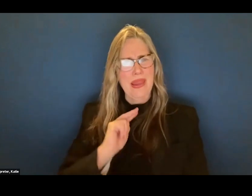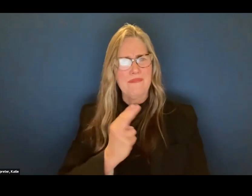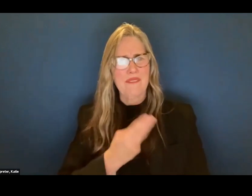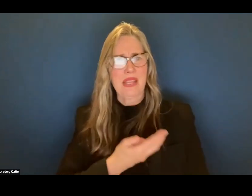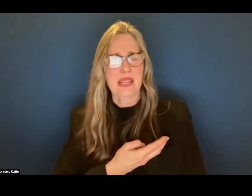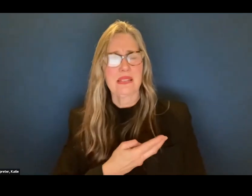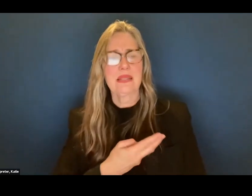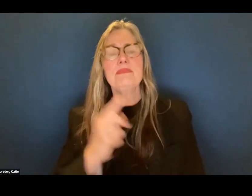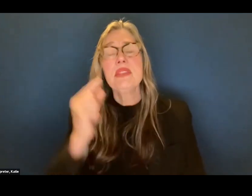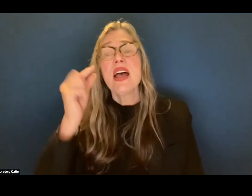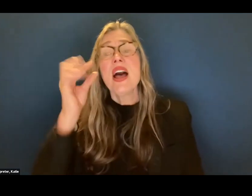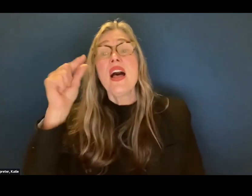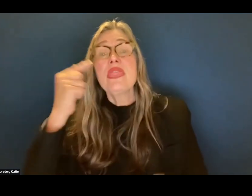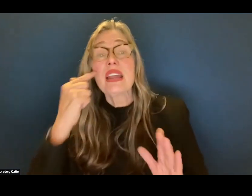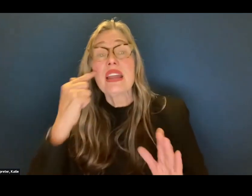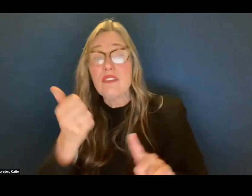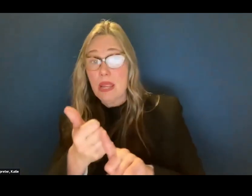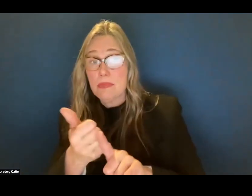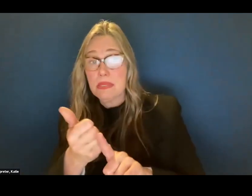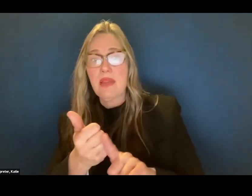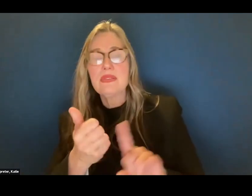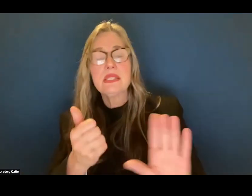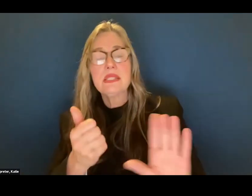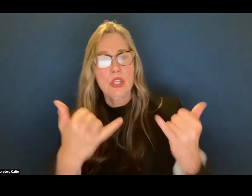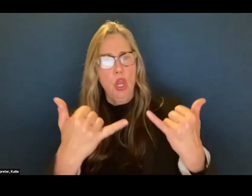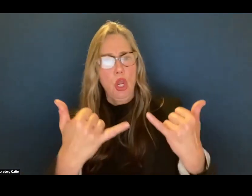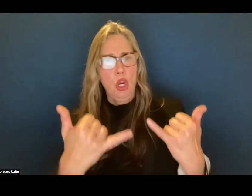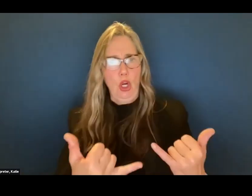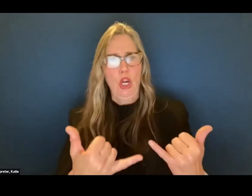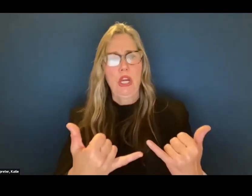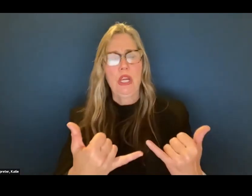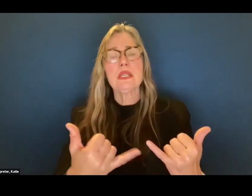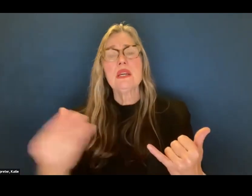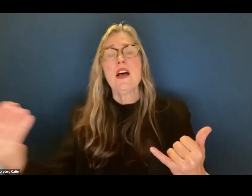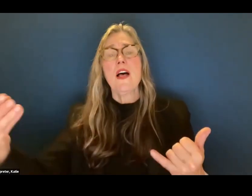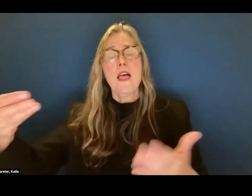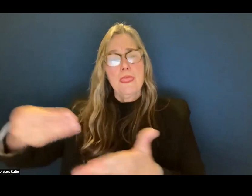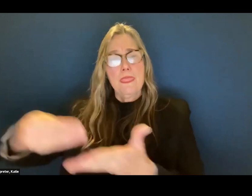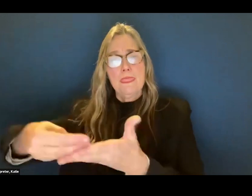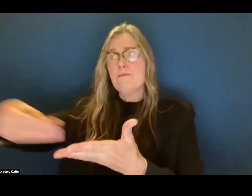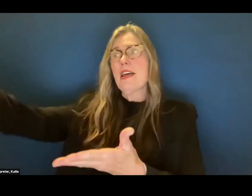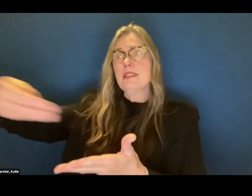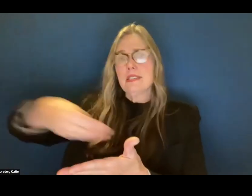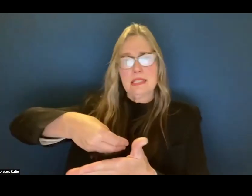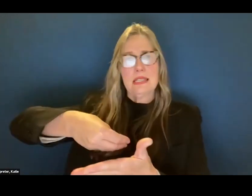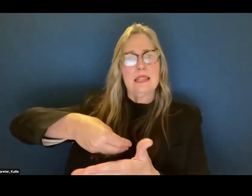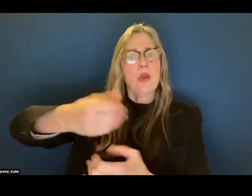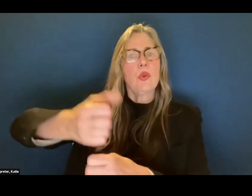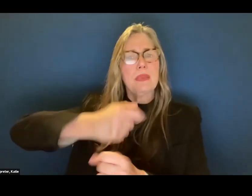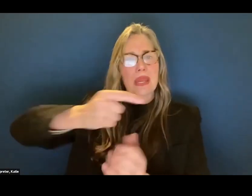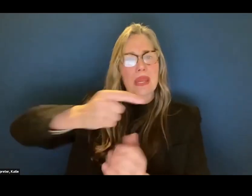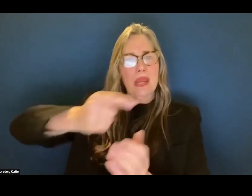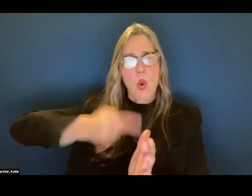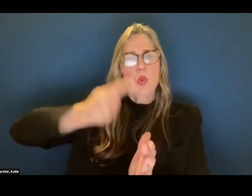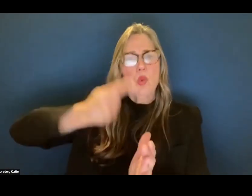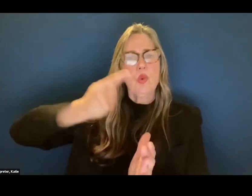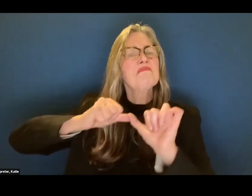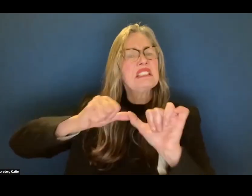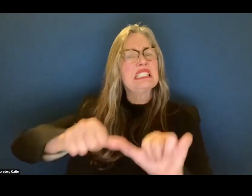Well, the governor proposes to keep the current one-time funds that we've been getting as status